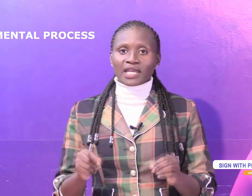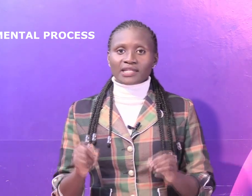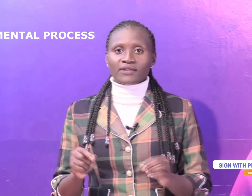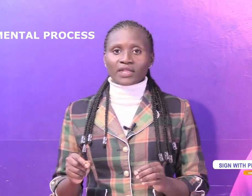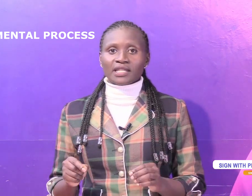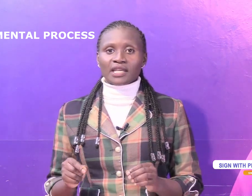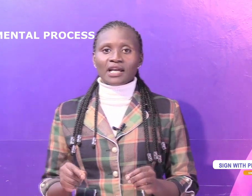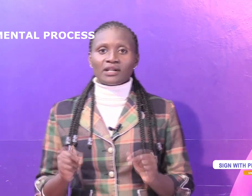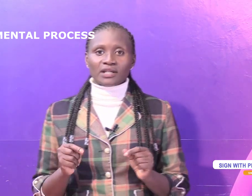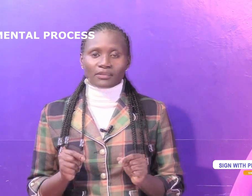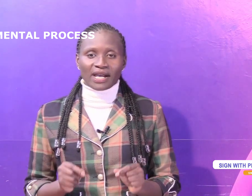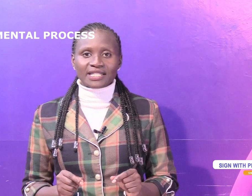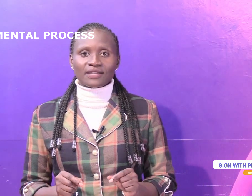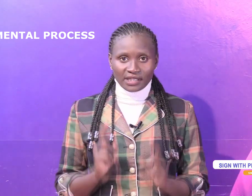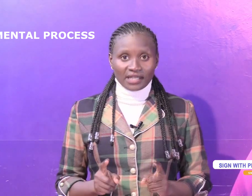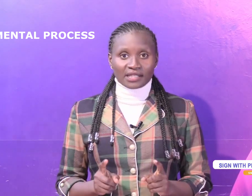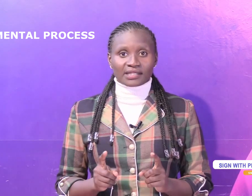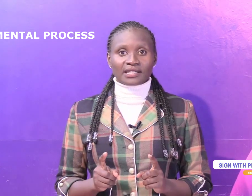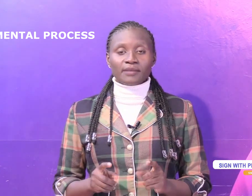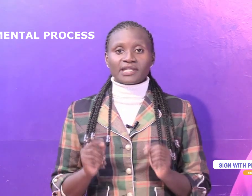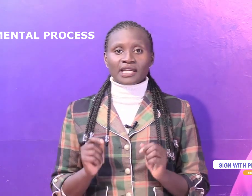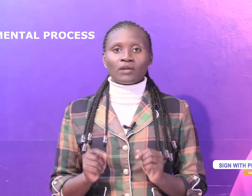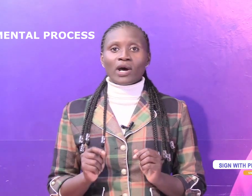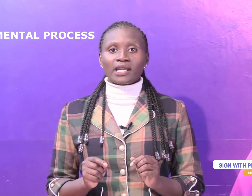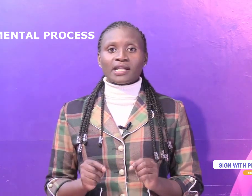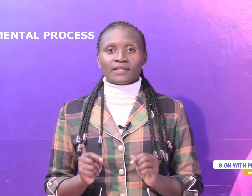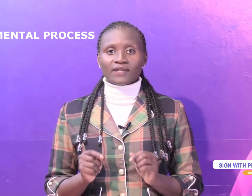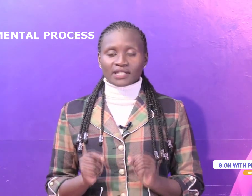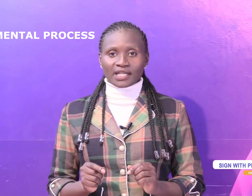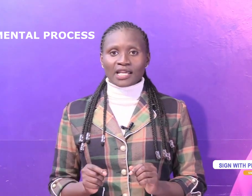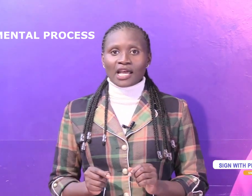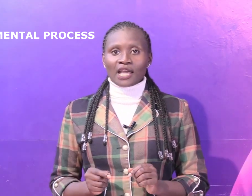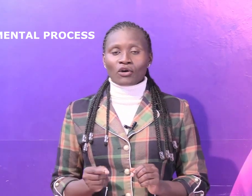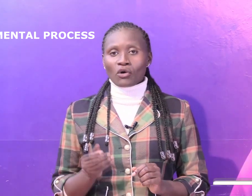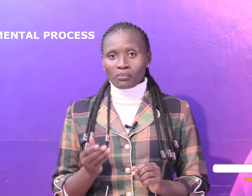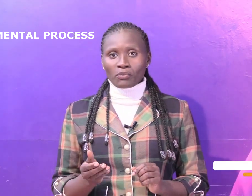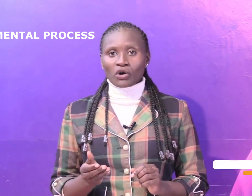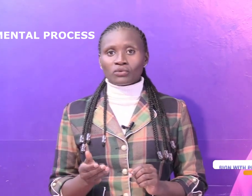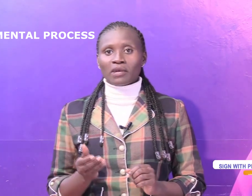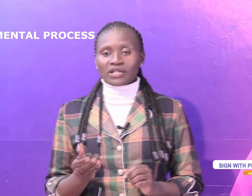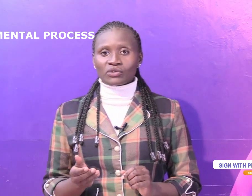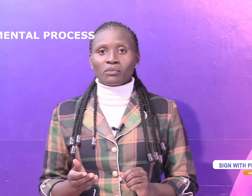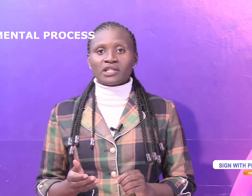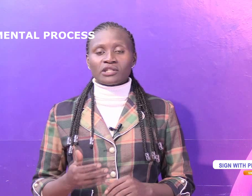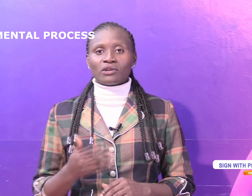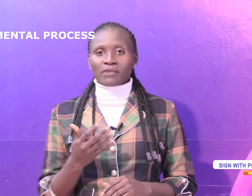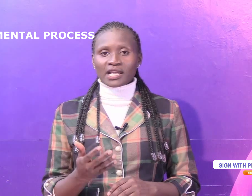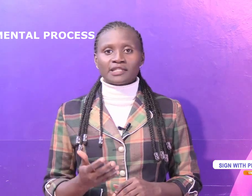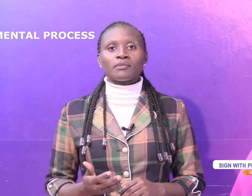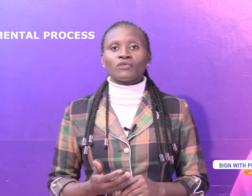7:30 here on Imani TV. Start times channel 117. I hope God to bless you so much as you're making a step to follow me